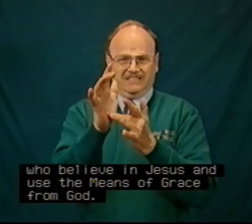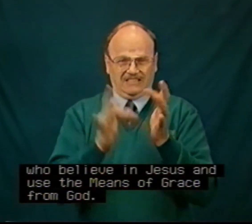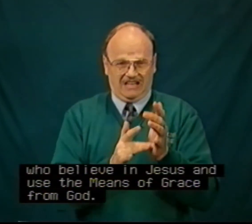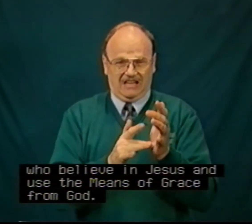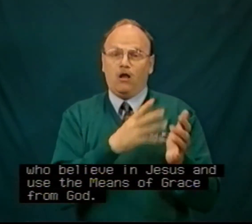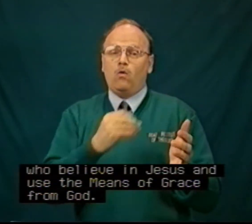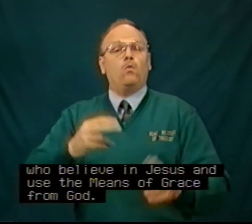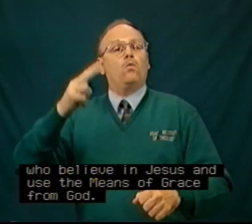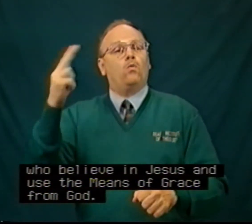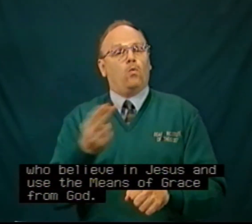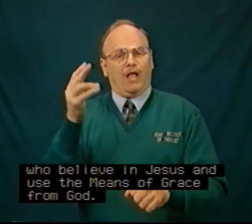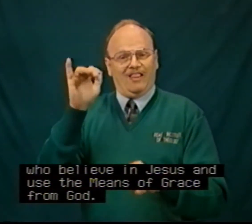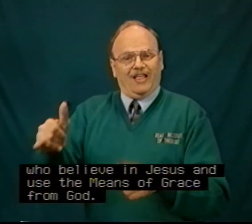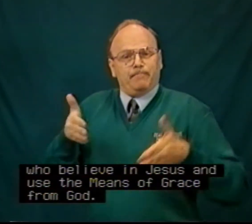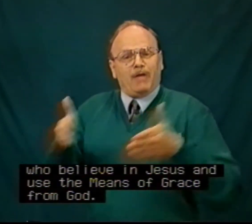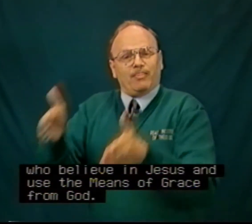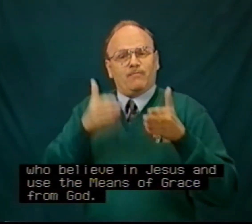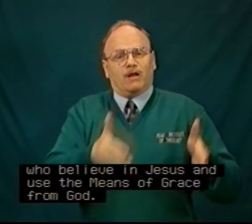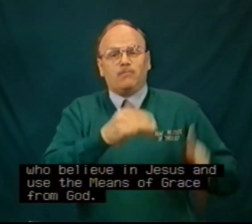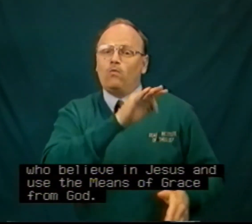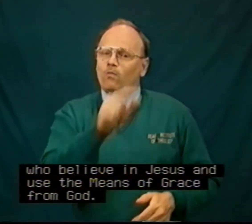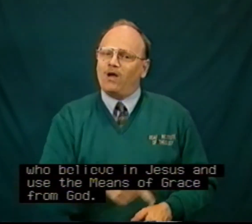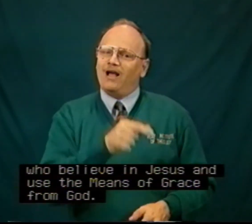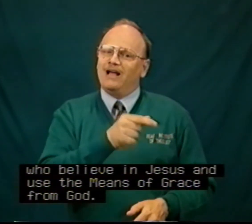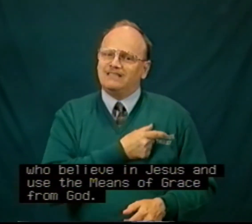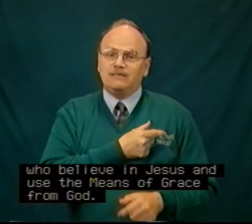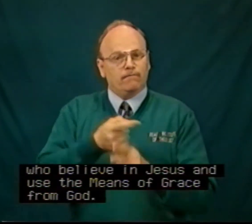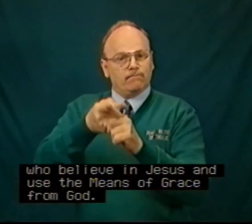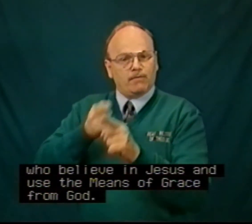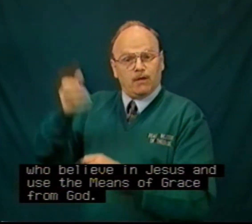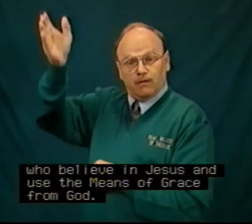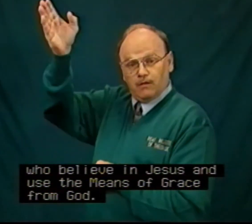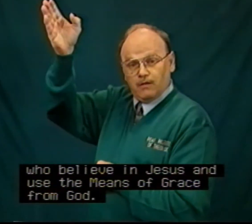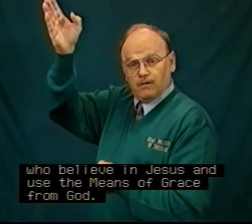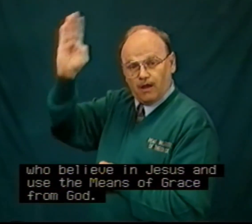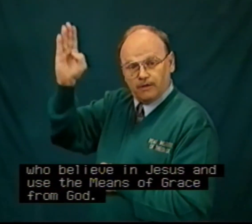who believe in Jesus and the use of means of grace from God.